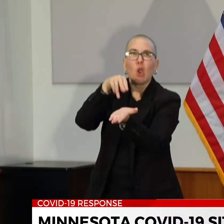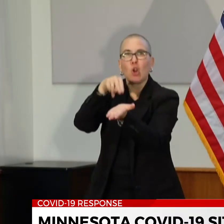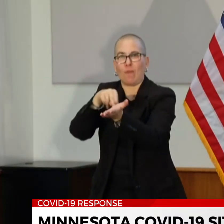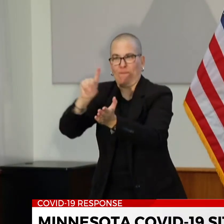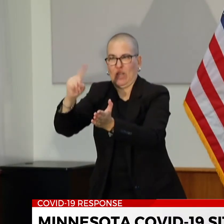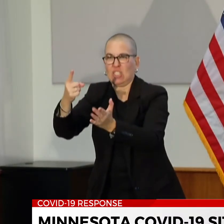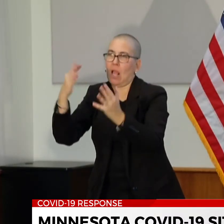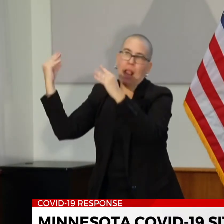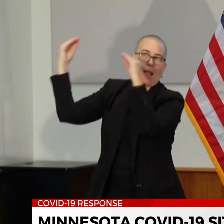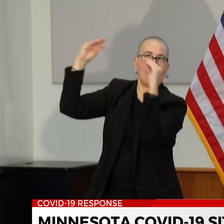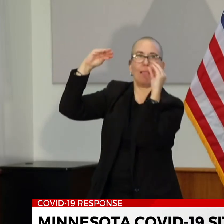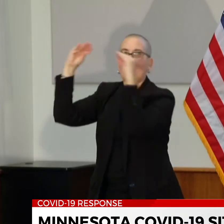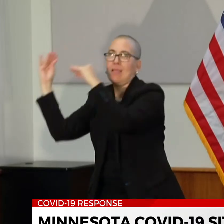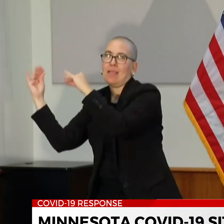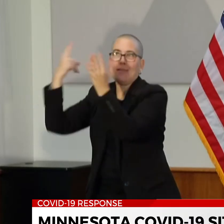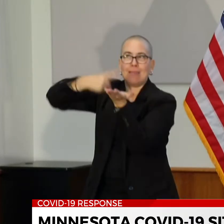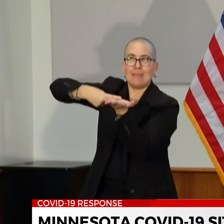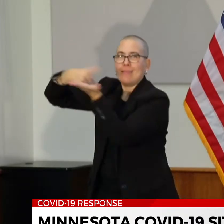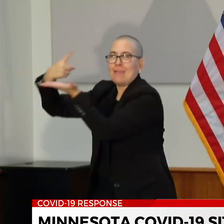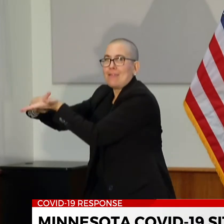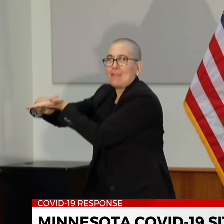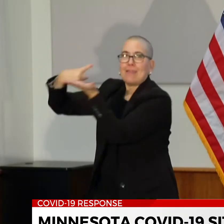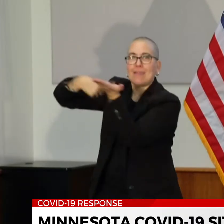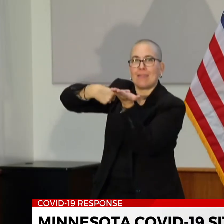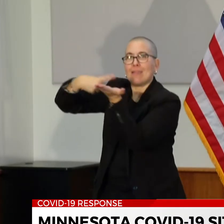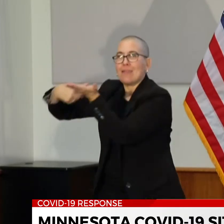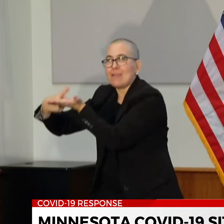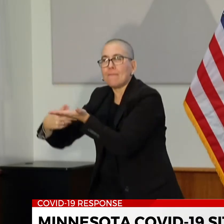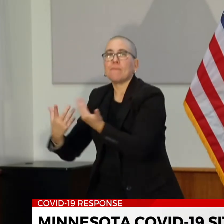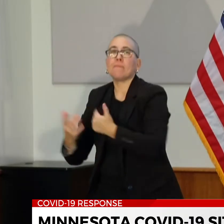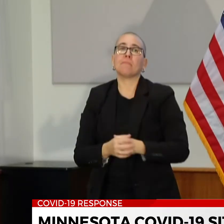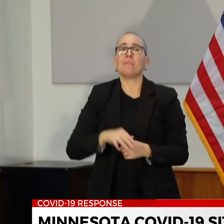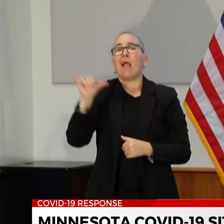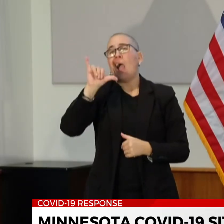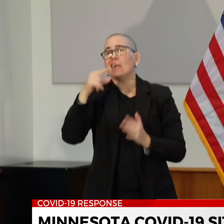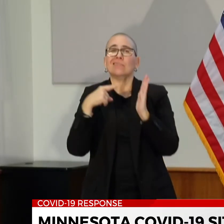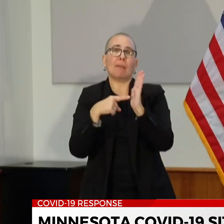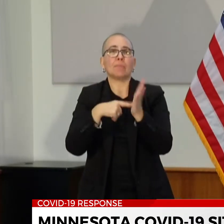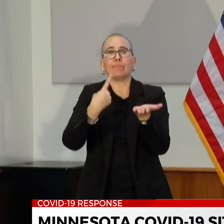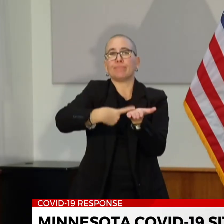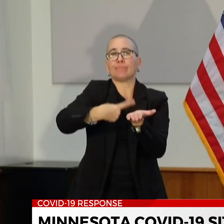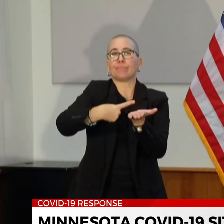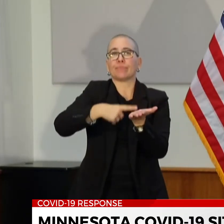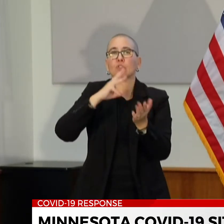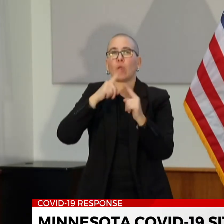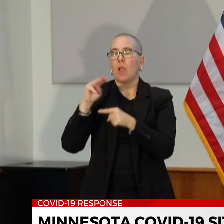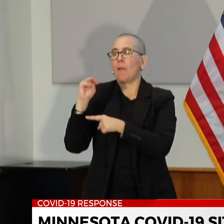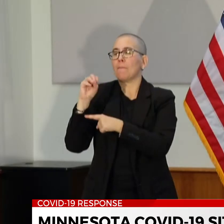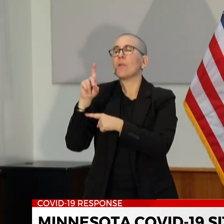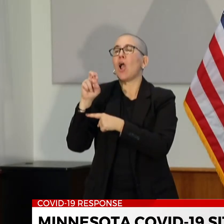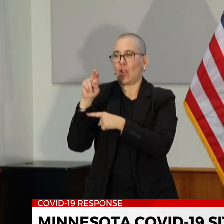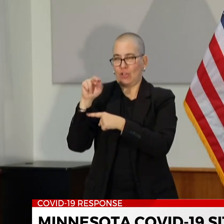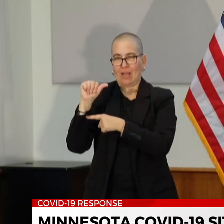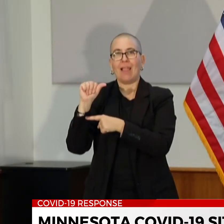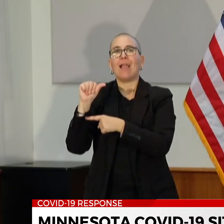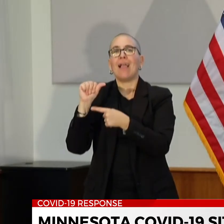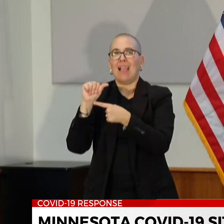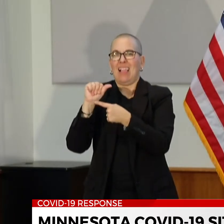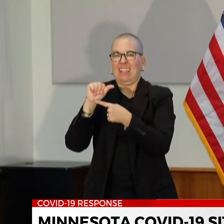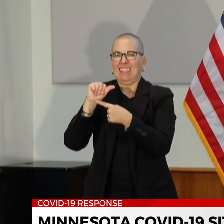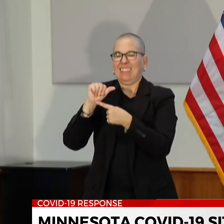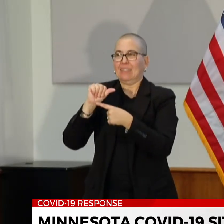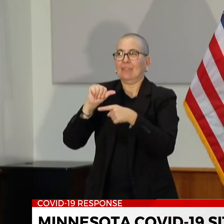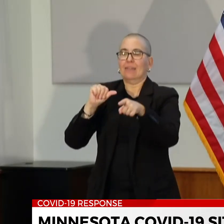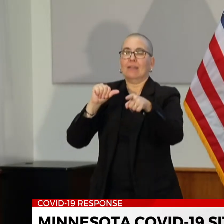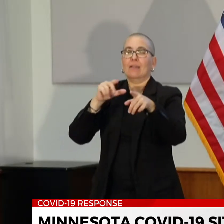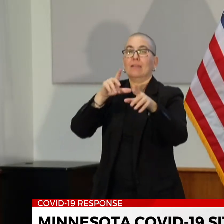of the discussion that went on. They talked a little bit about Moderna and Moderna's ability to come right behind Pfizer. We're looking at least on the timeline, they're